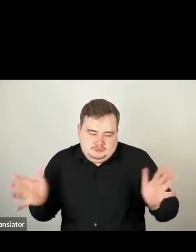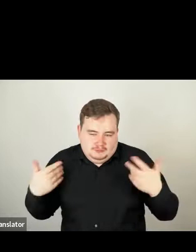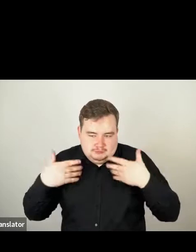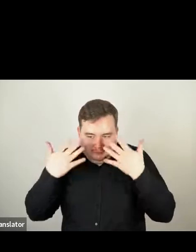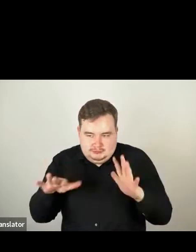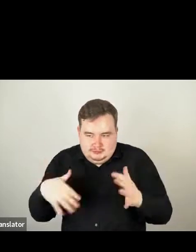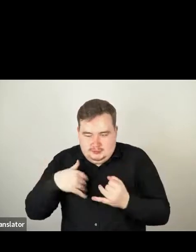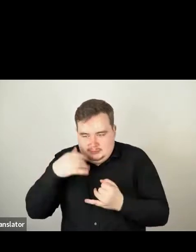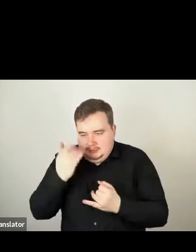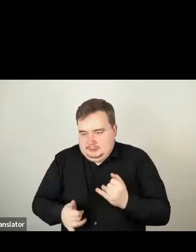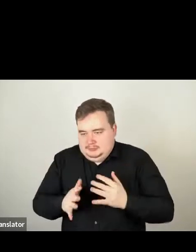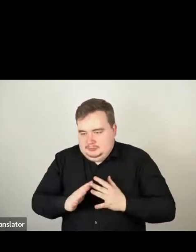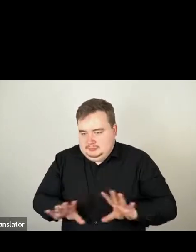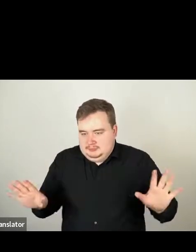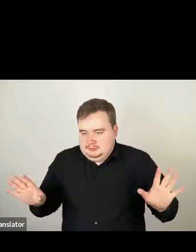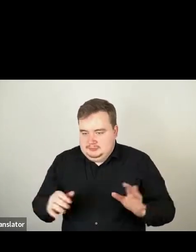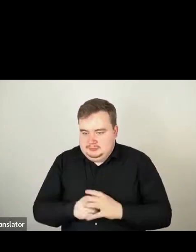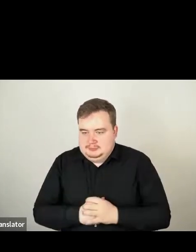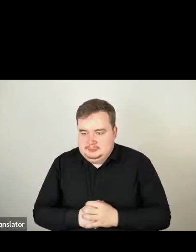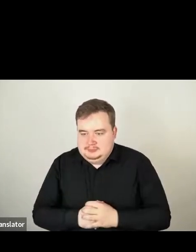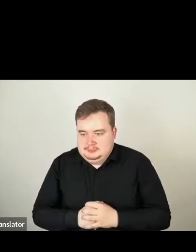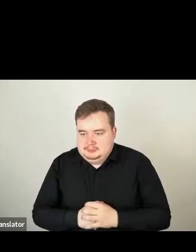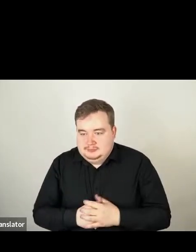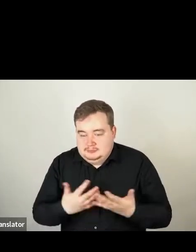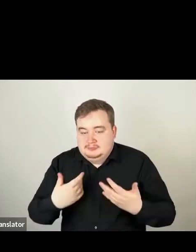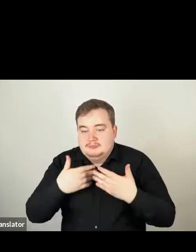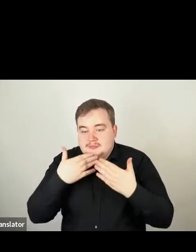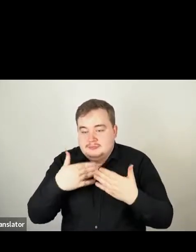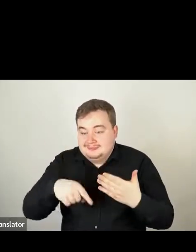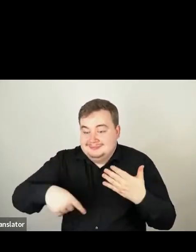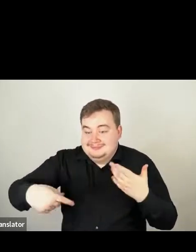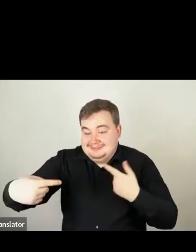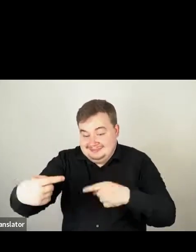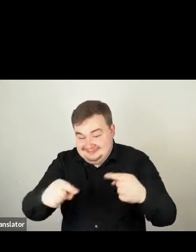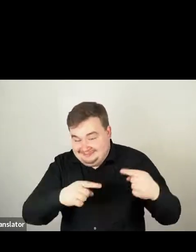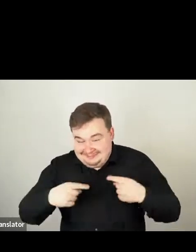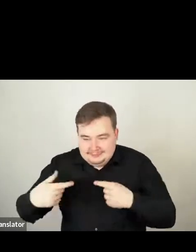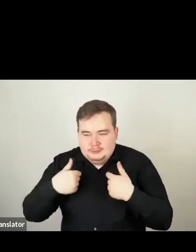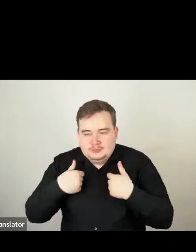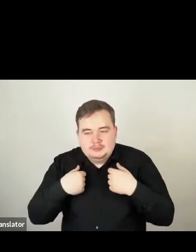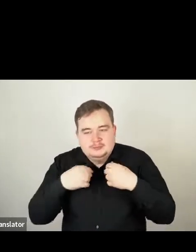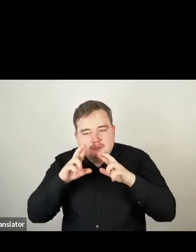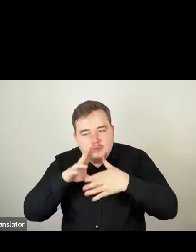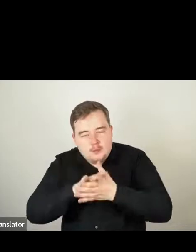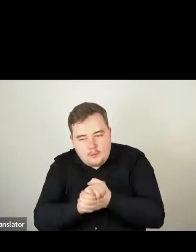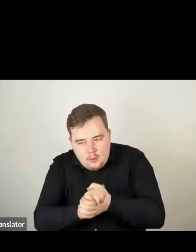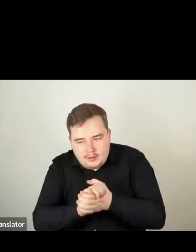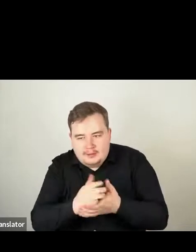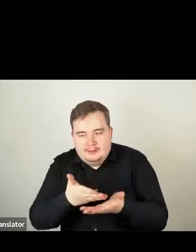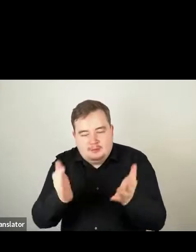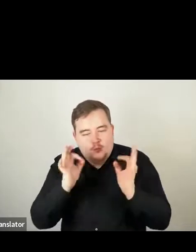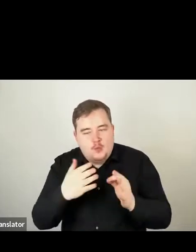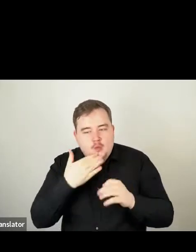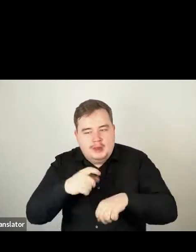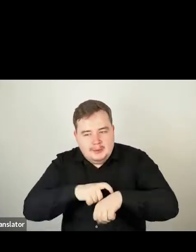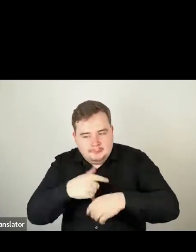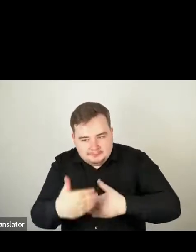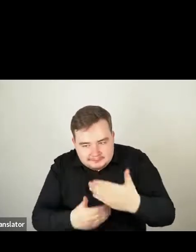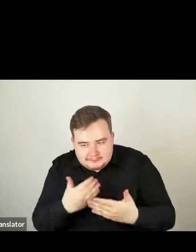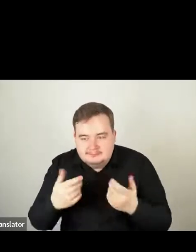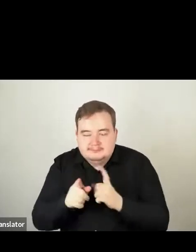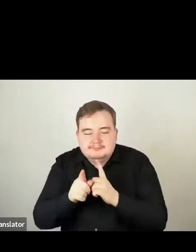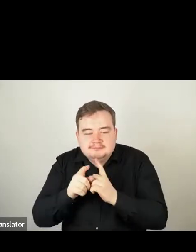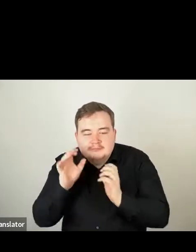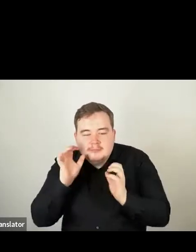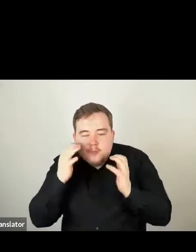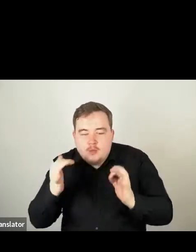a fruitful event, interesting and challenging discussions, and finding answers to some of the questions that that